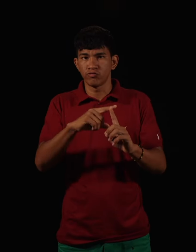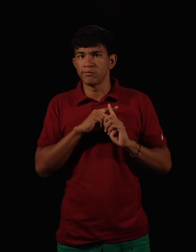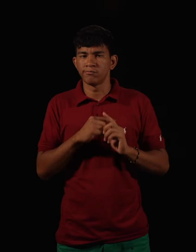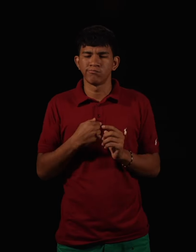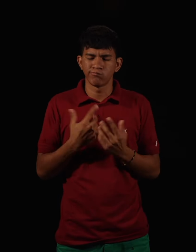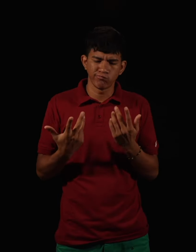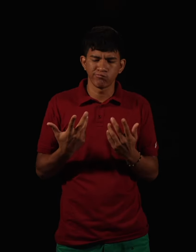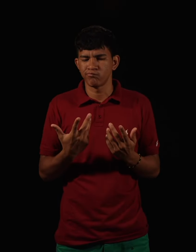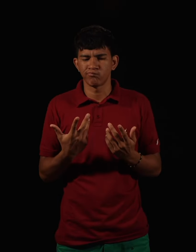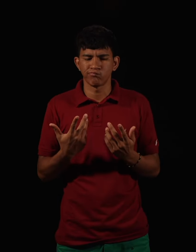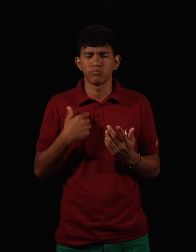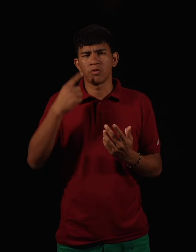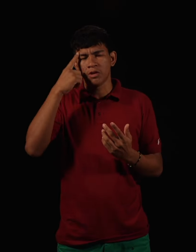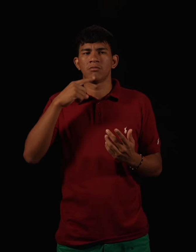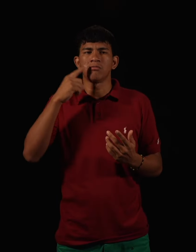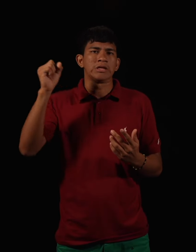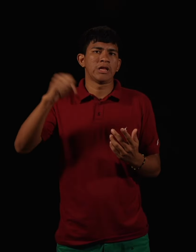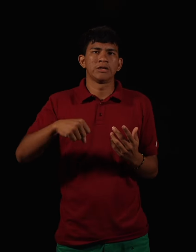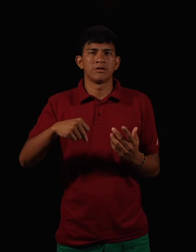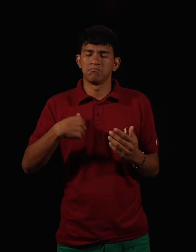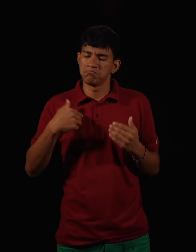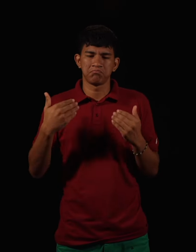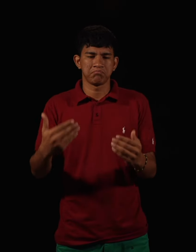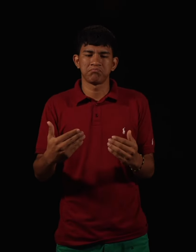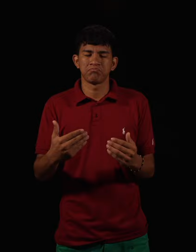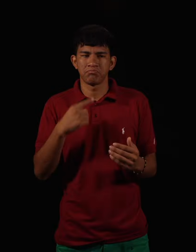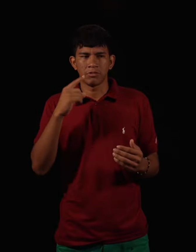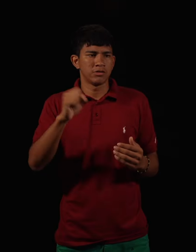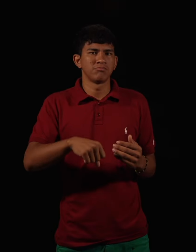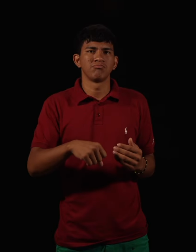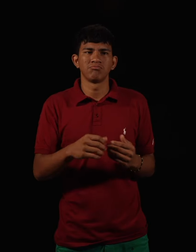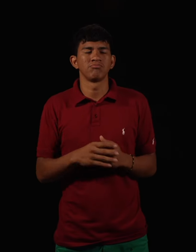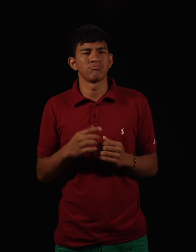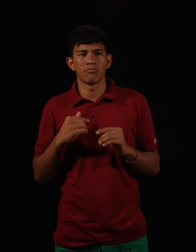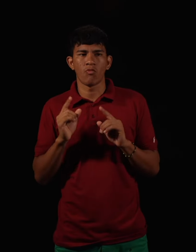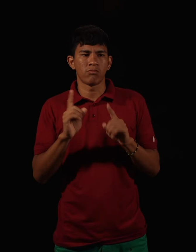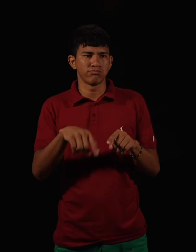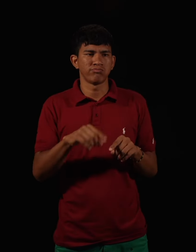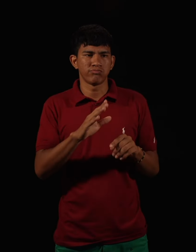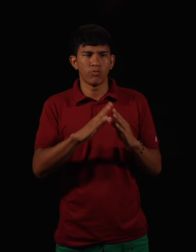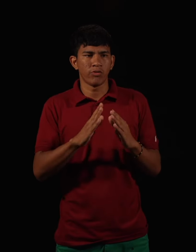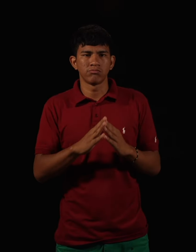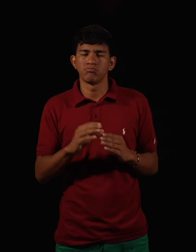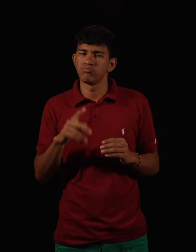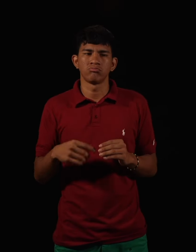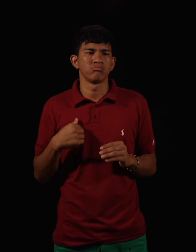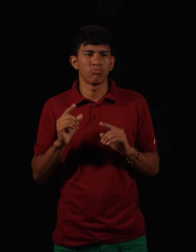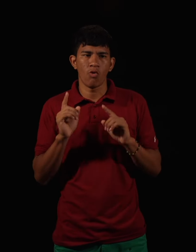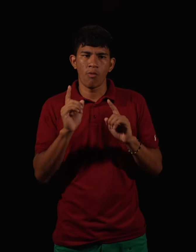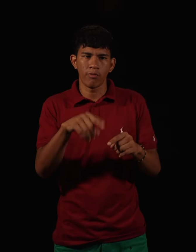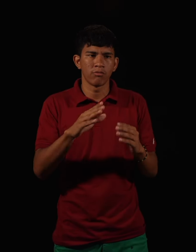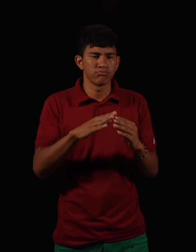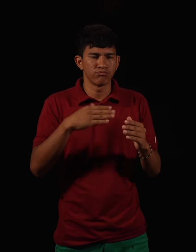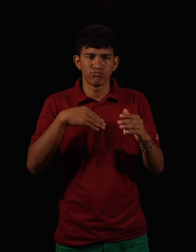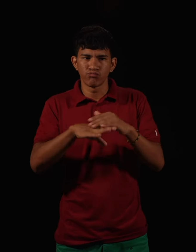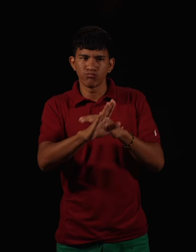I also saw some of the other deaf and their lives as Christians. I remember when I decided to be ready. I was at home, and